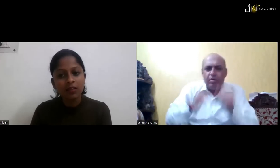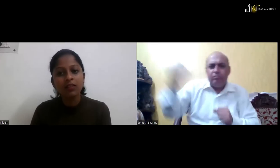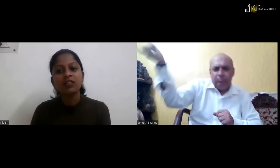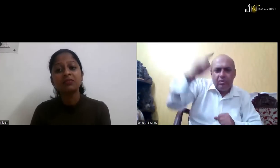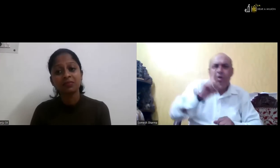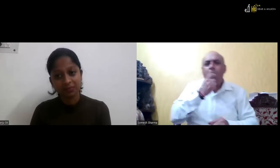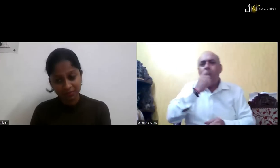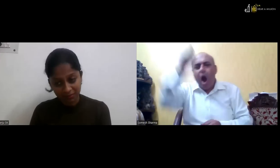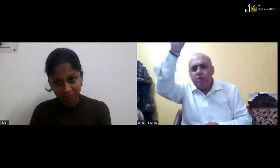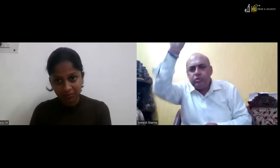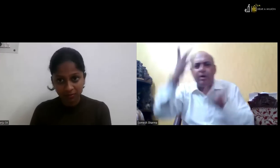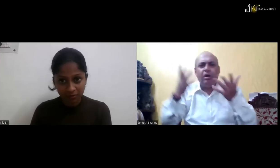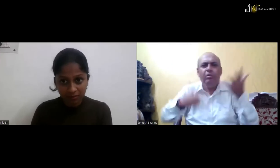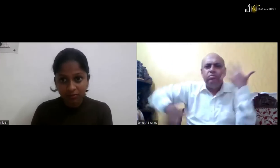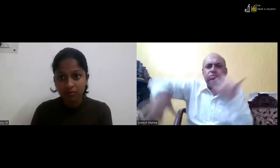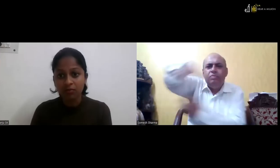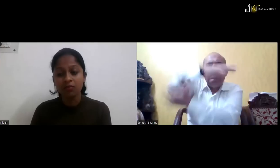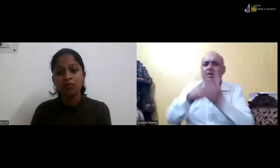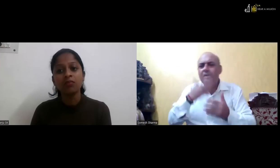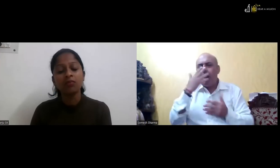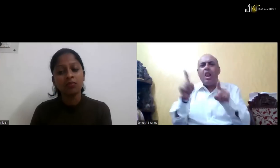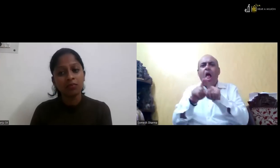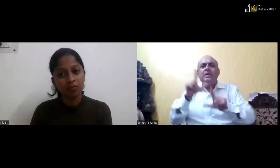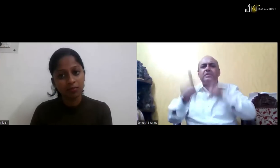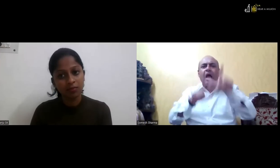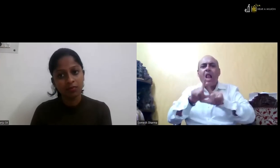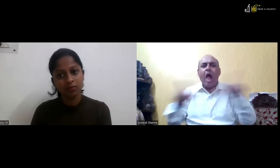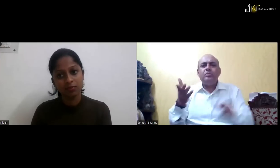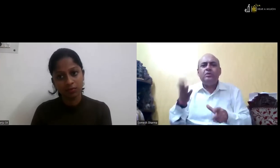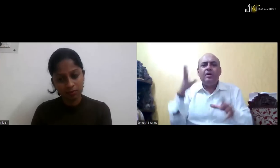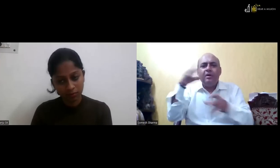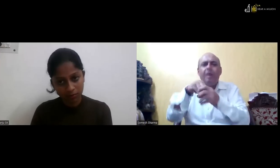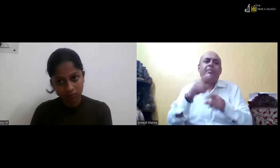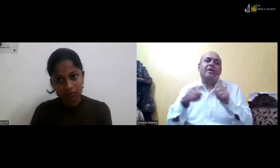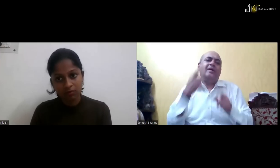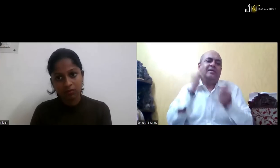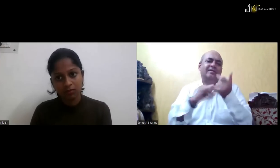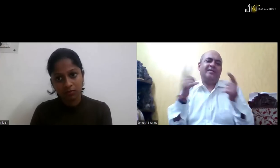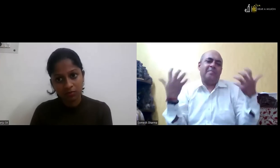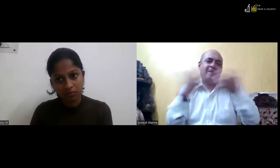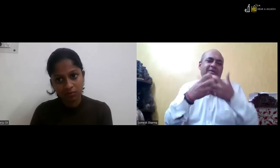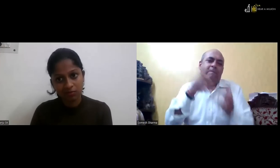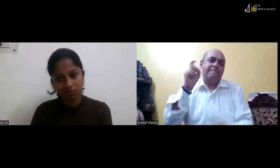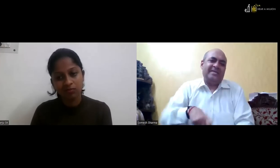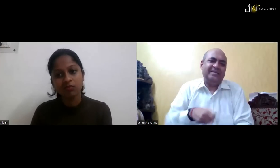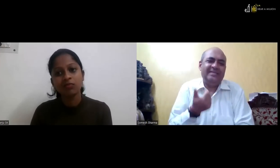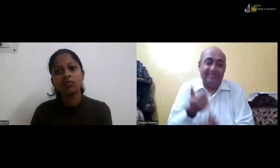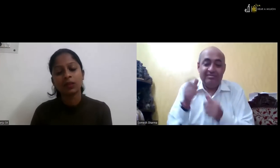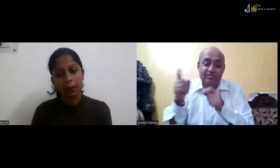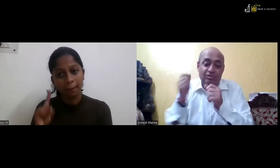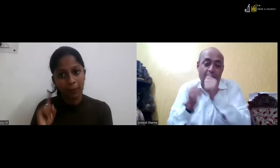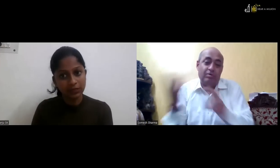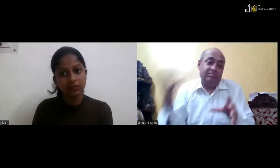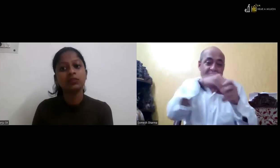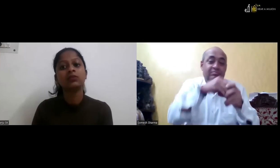the sporties which we have, no, the players, they all are communicating in sign language. So this is how it is